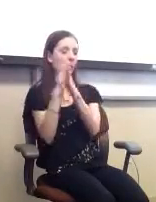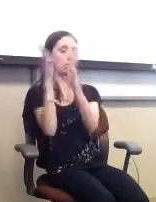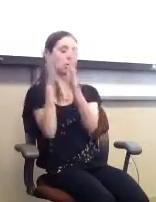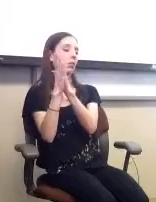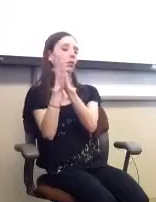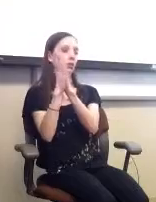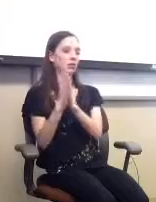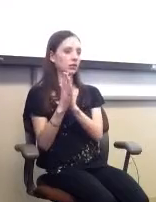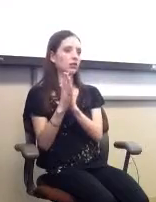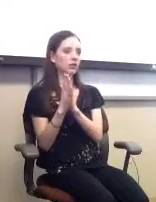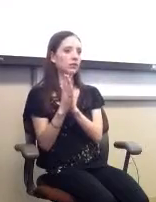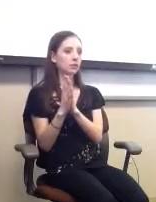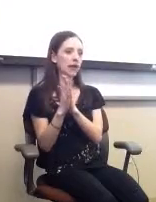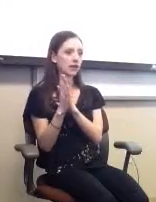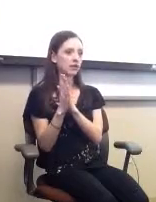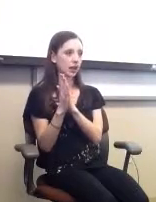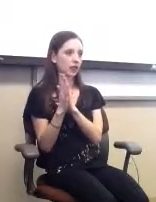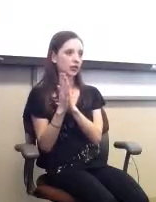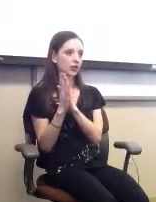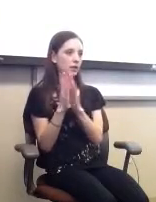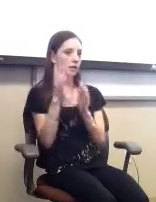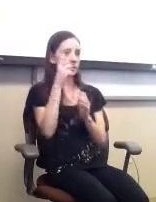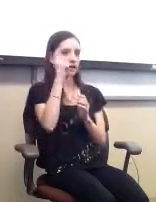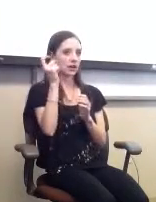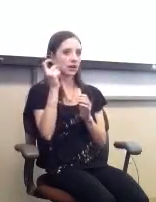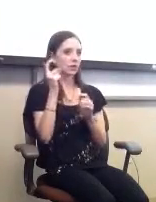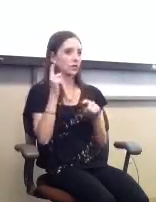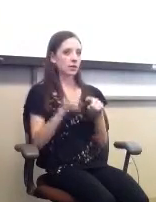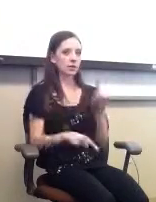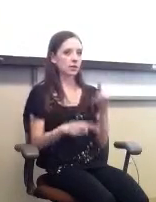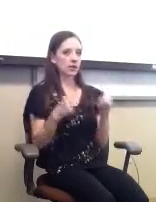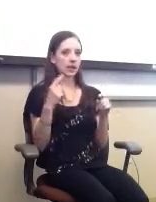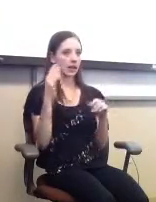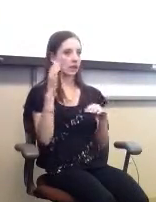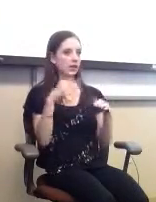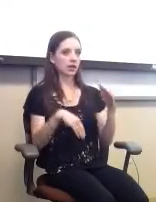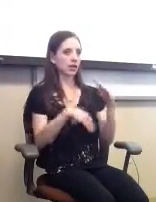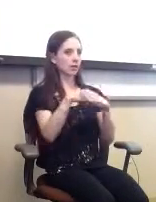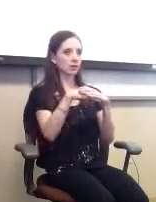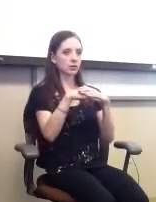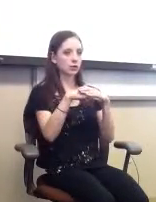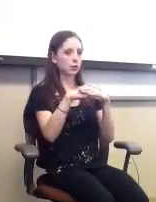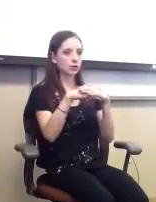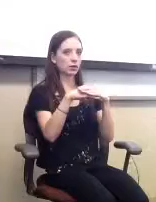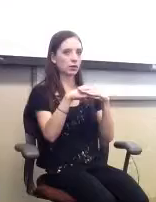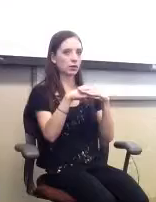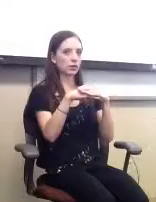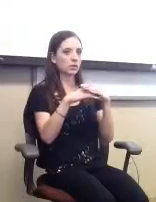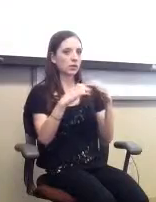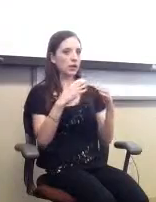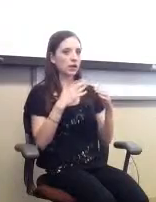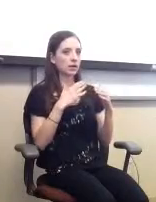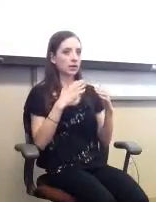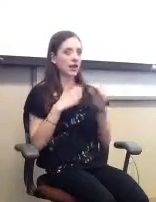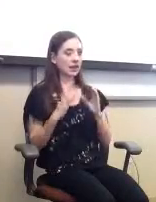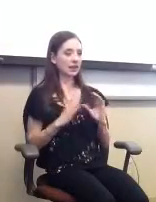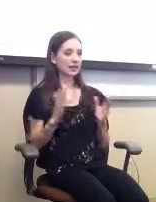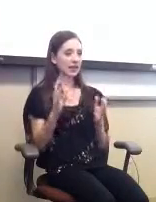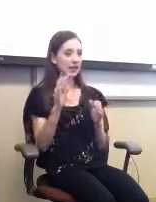based on the cost. So if I really believe my client needs this $85,000 van to be independently and